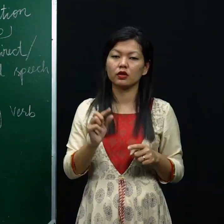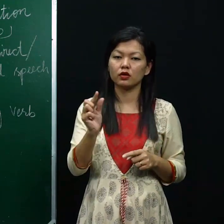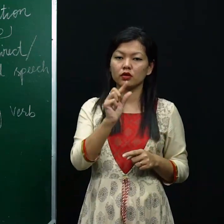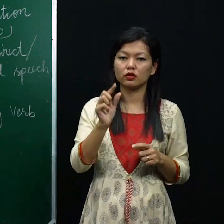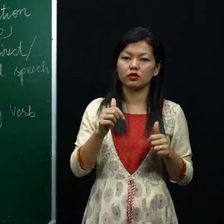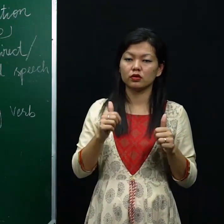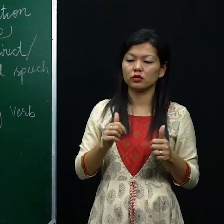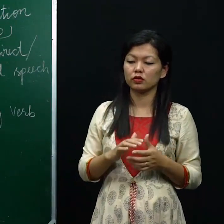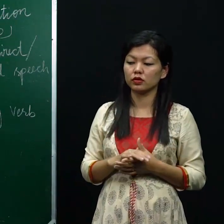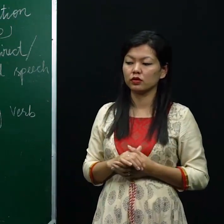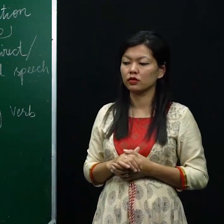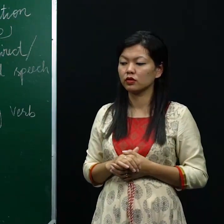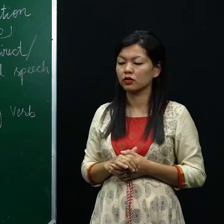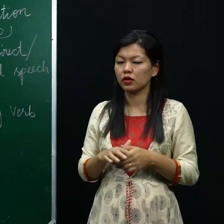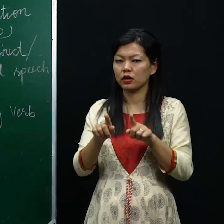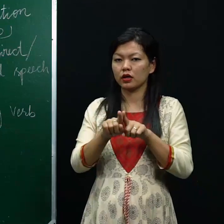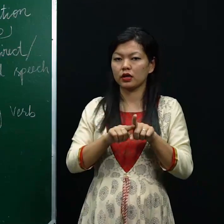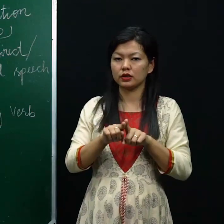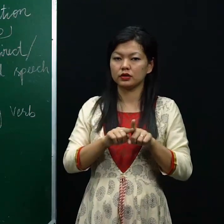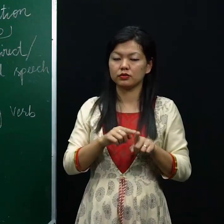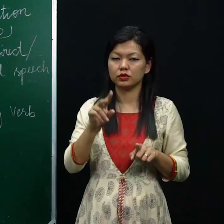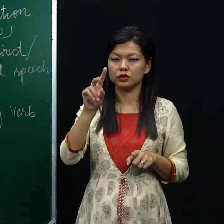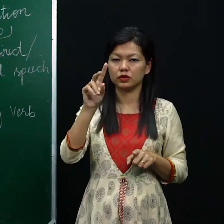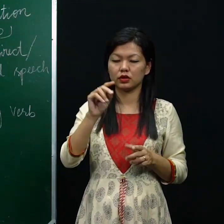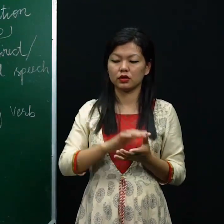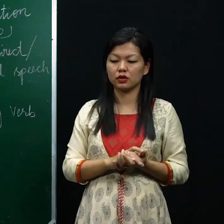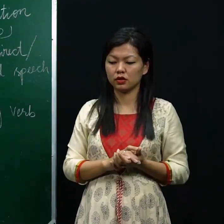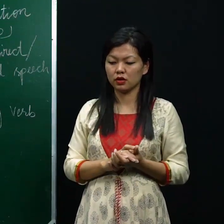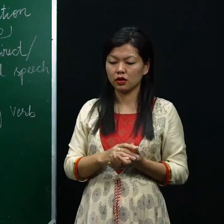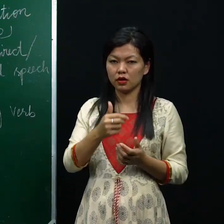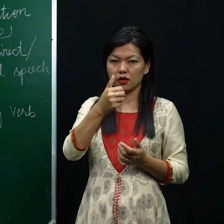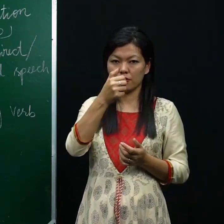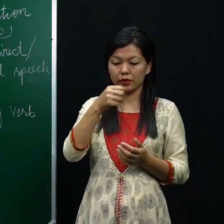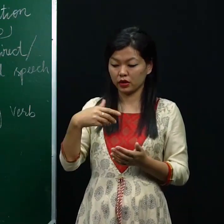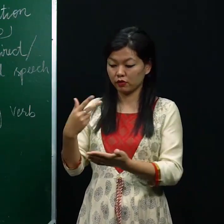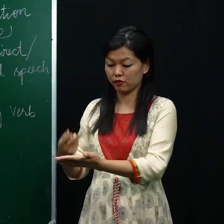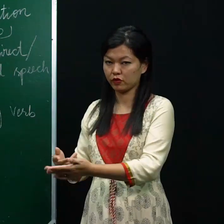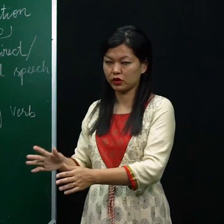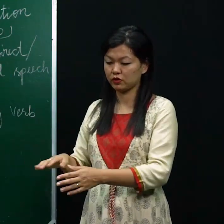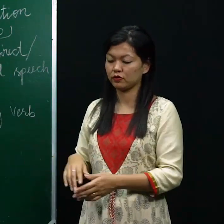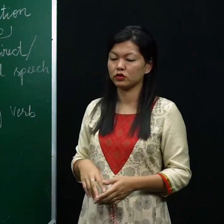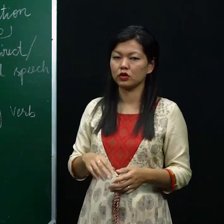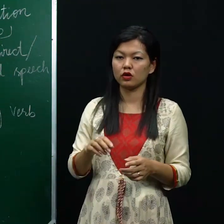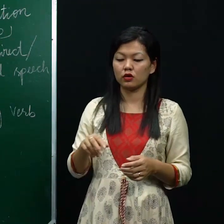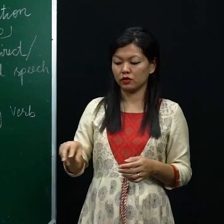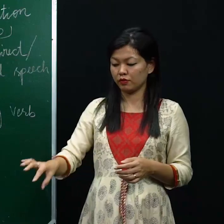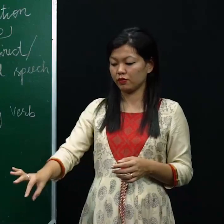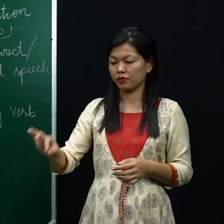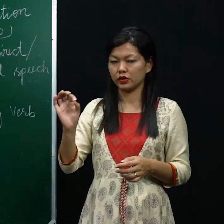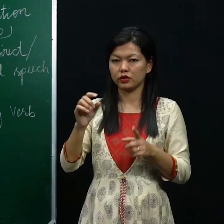another example. Pick up the pen. So what do we do? Let the pen be picked